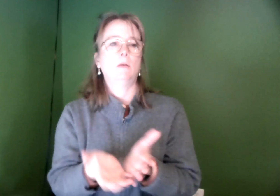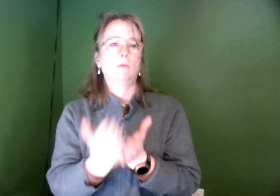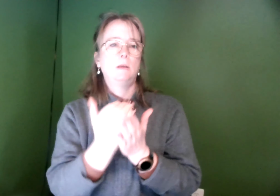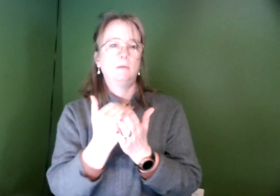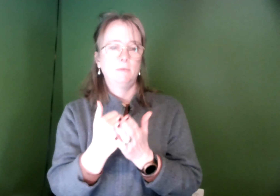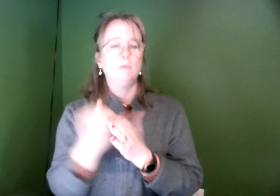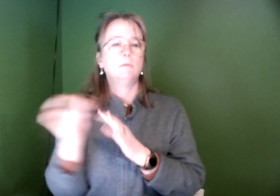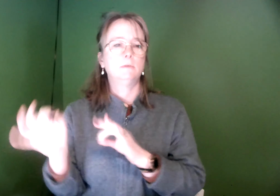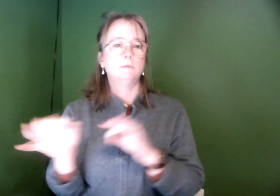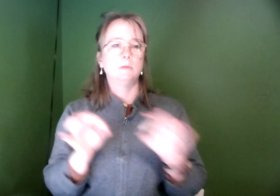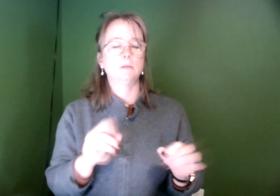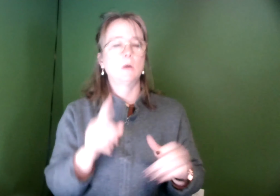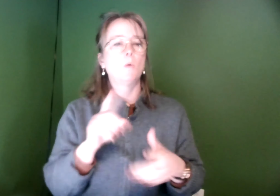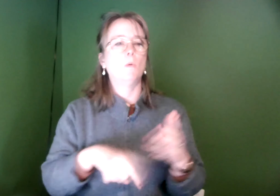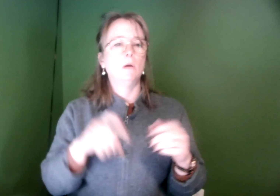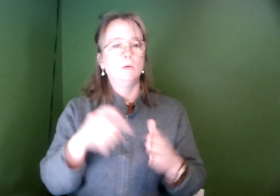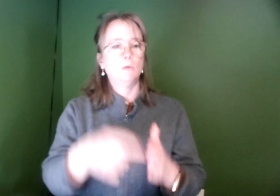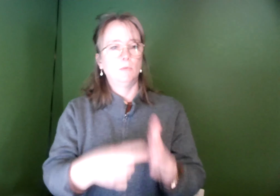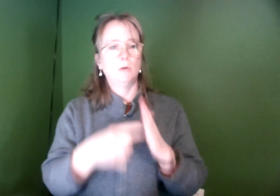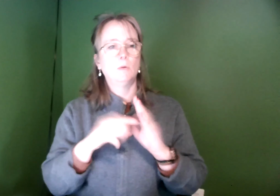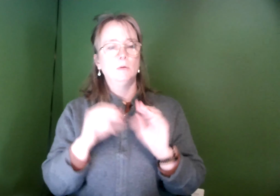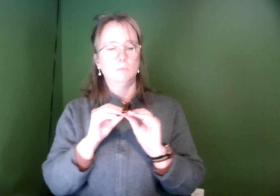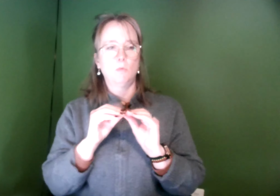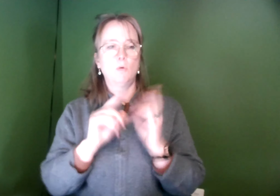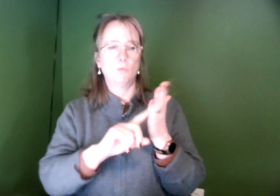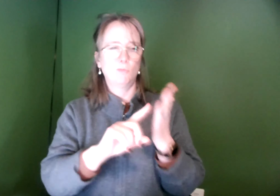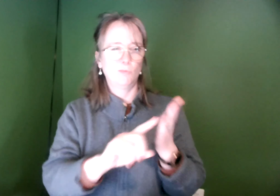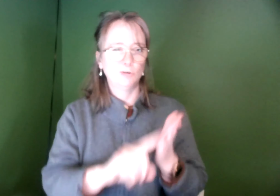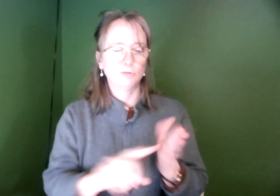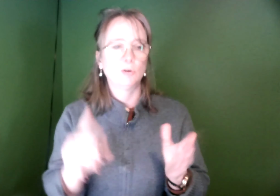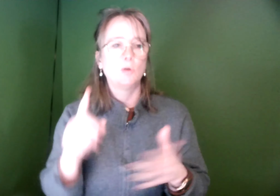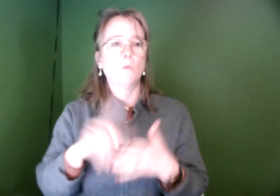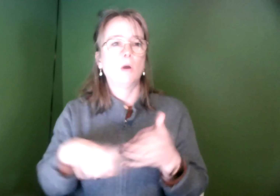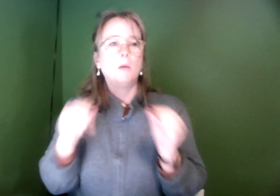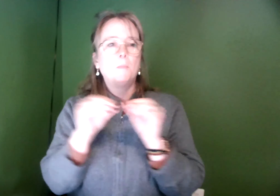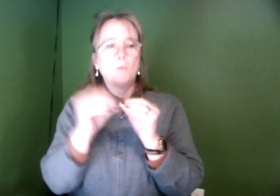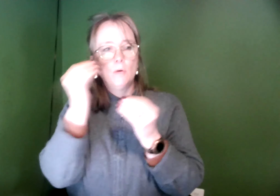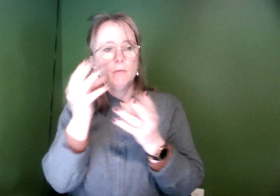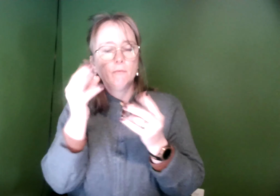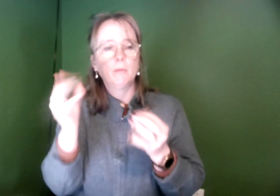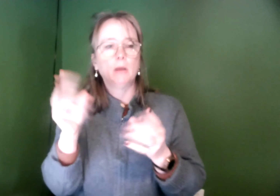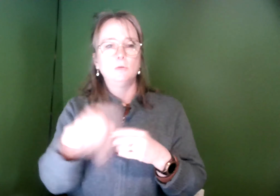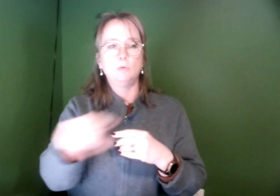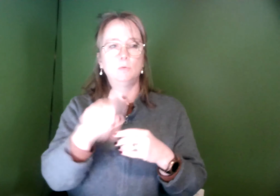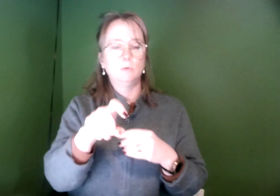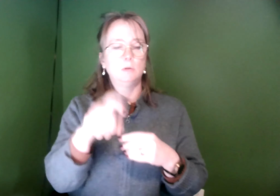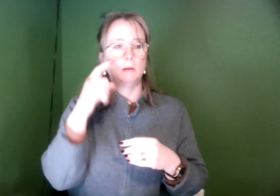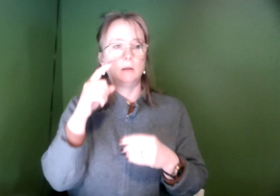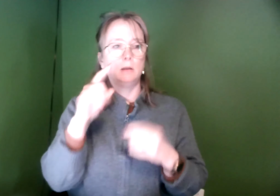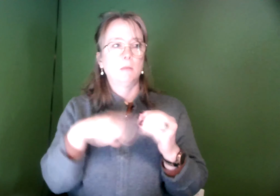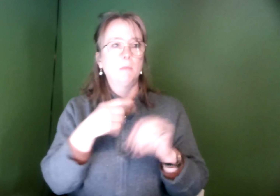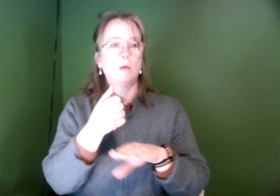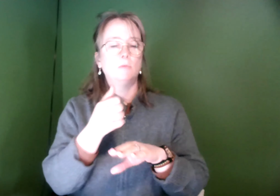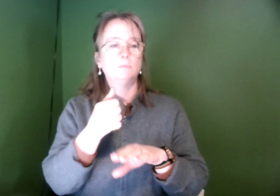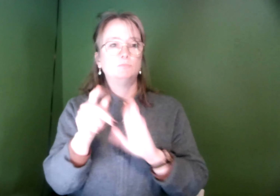what needs further research. What more information do you need about existing programs that we talked about